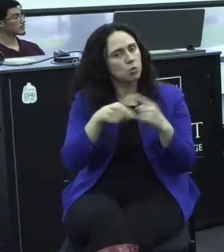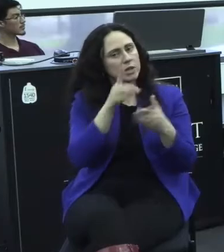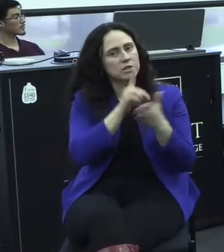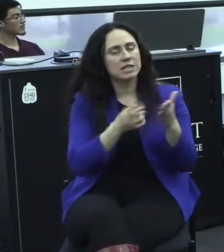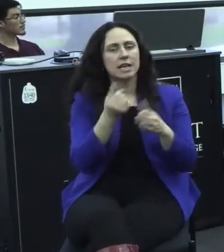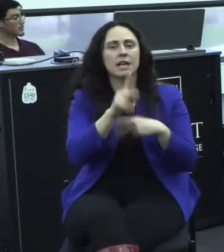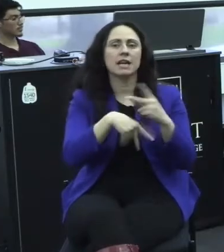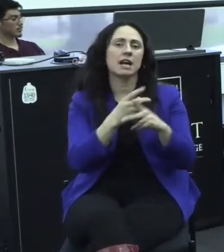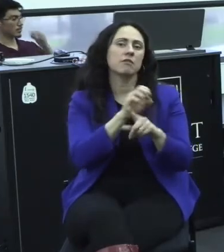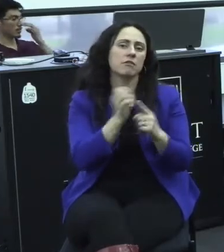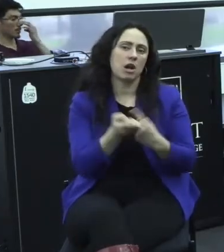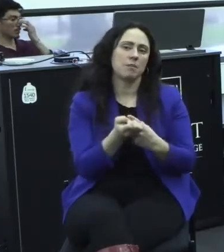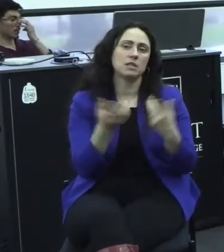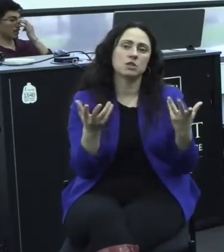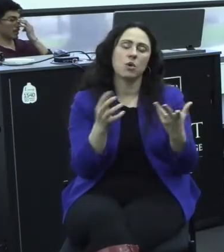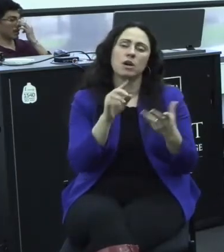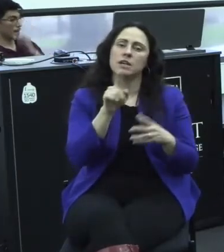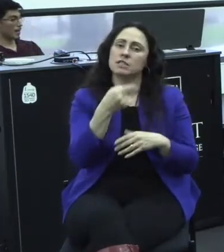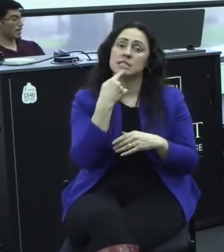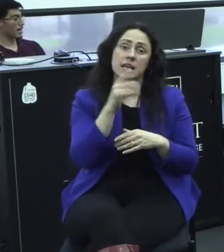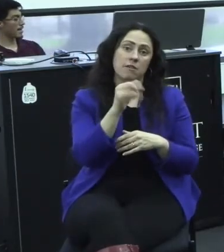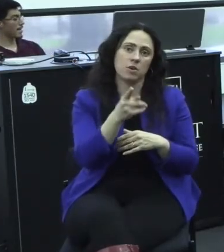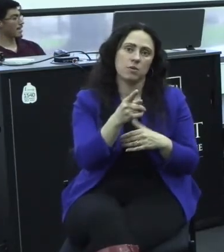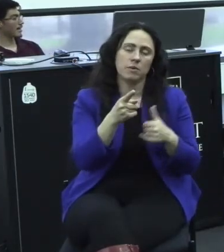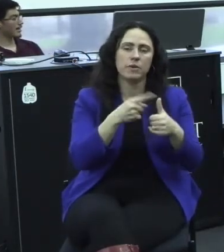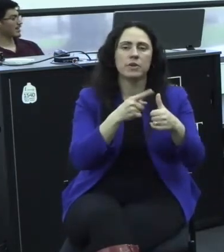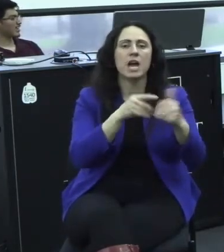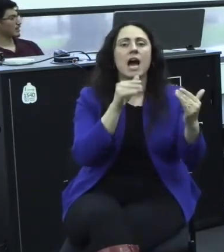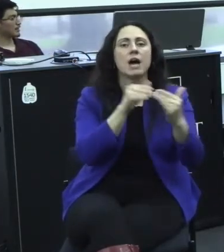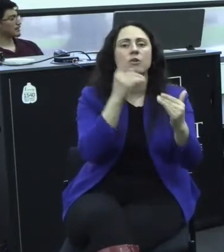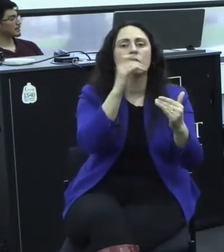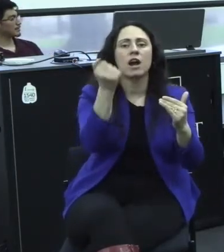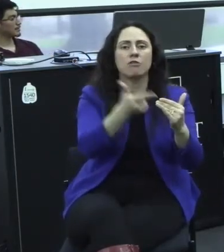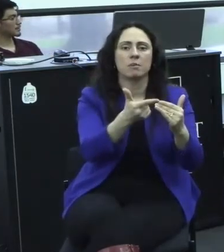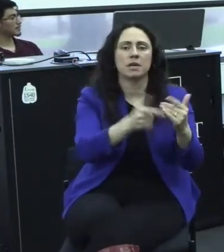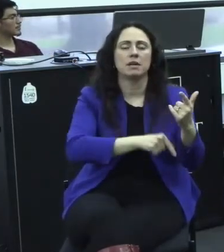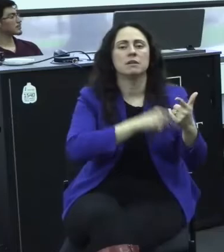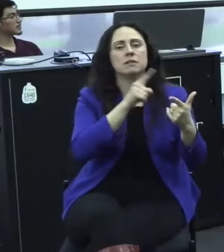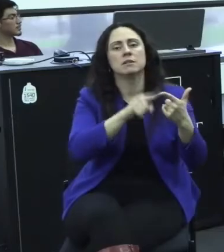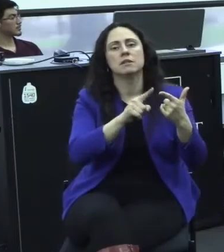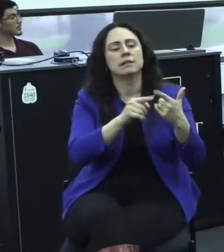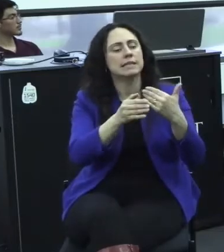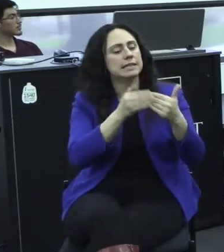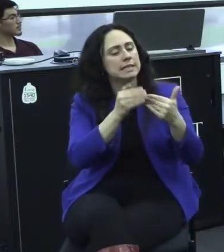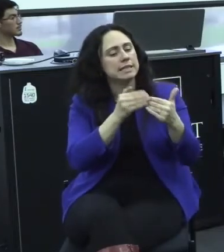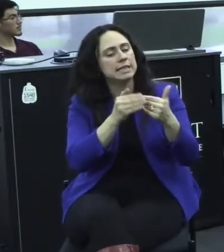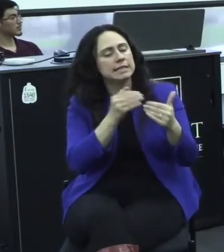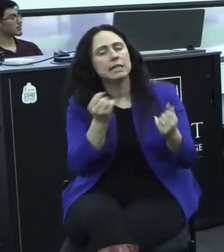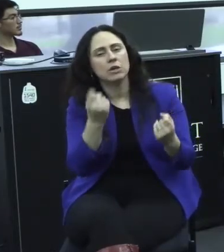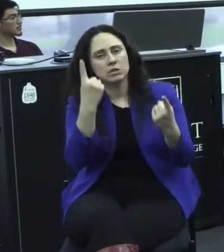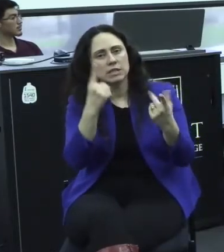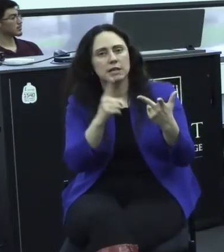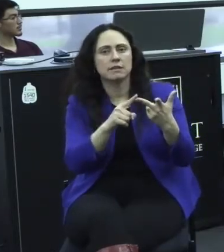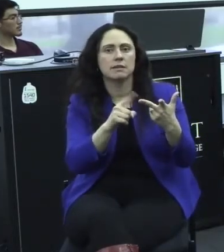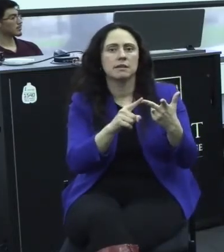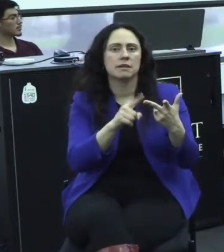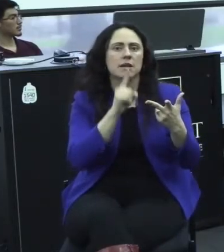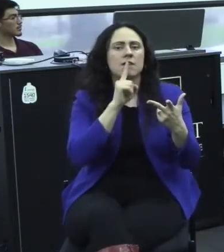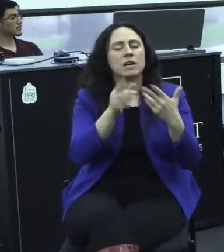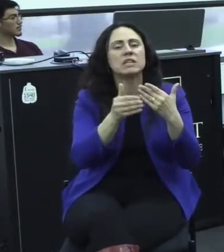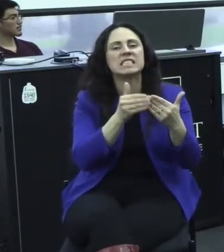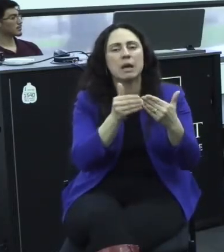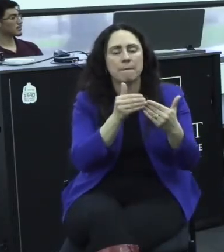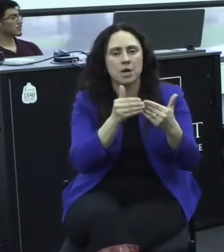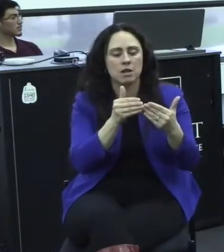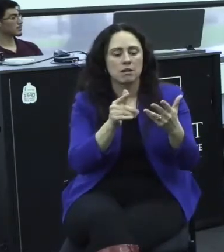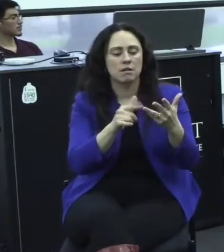environment. So I'm just going to say a couple. It needs to be equitable for everybody. It needs to be easy to be understand. It needs to be very simple, and